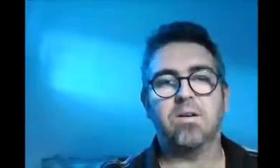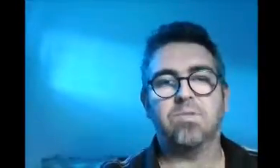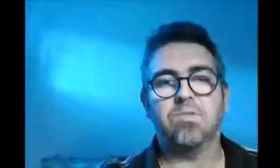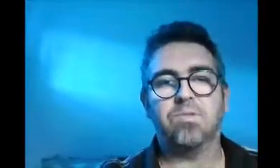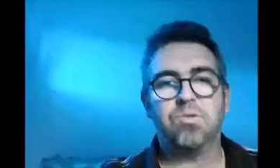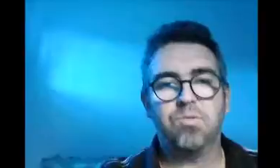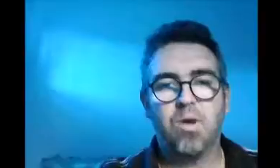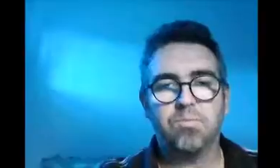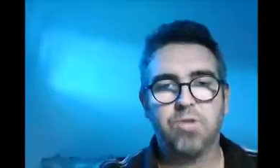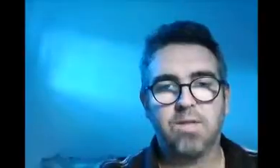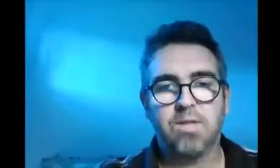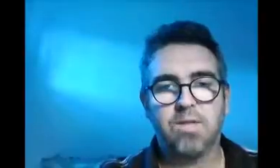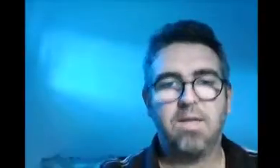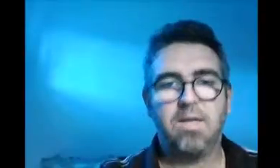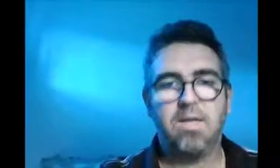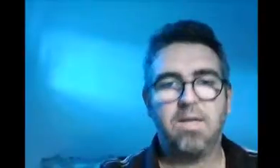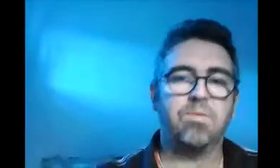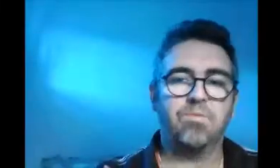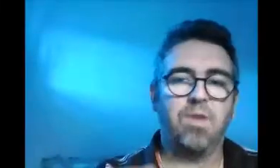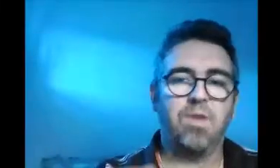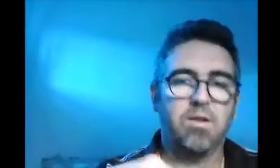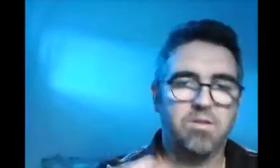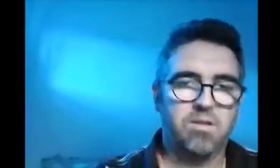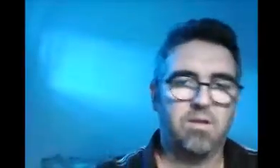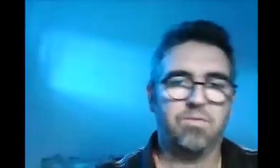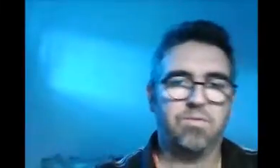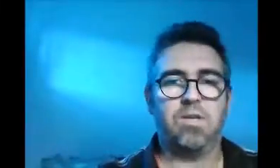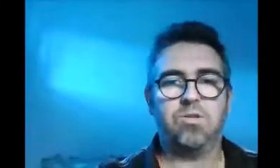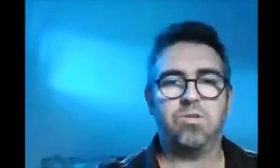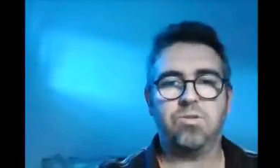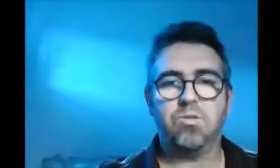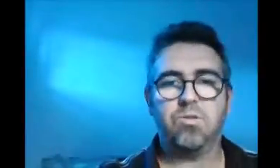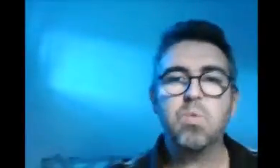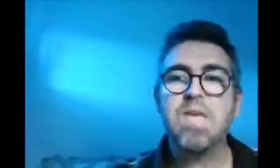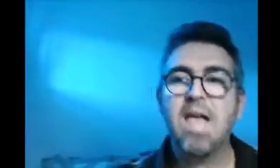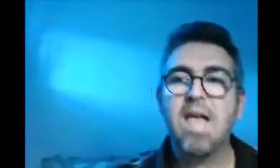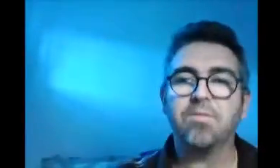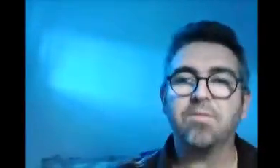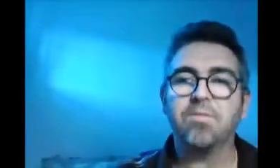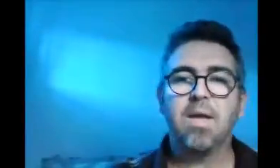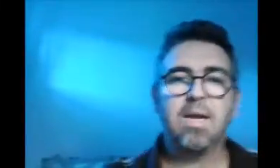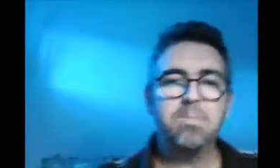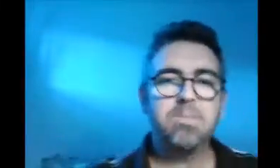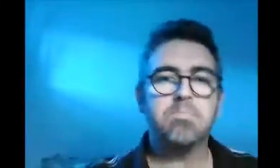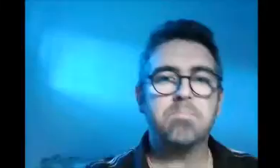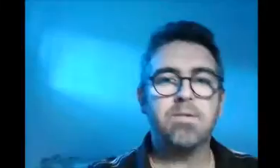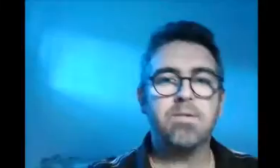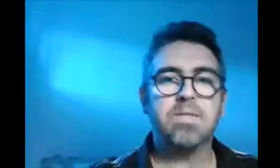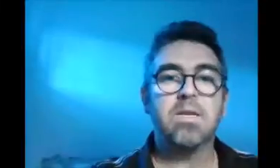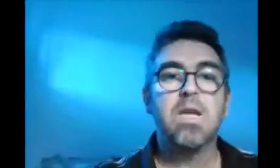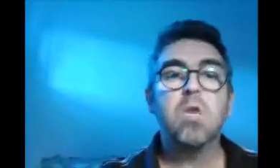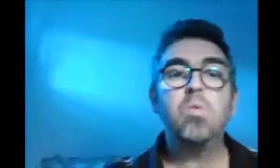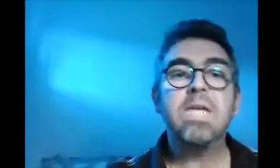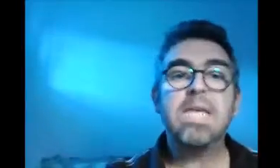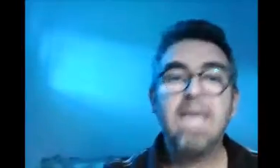of the two objects and on the velocity of rotation. So when we have eclipsing binaries, we